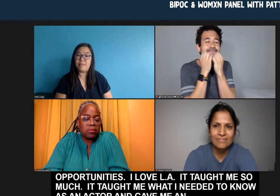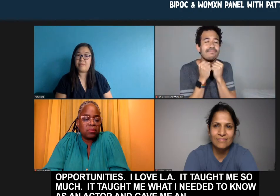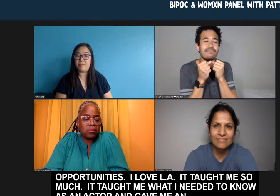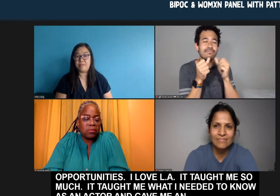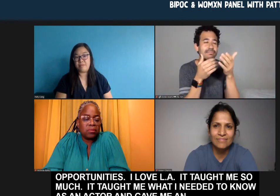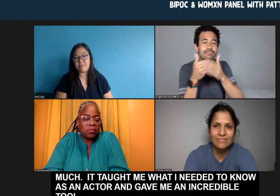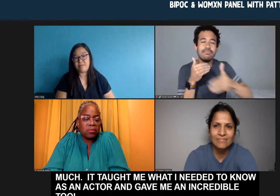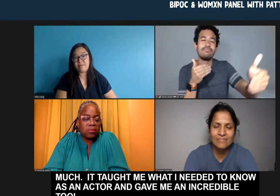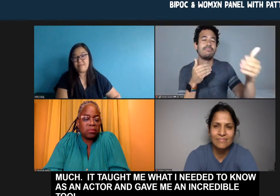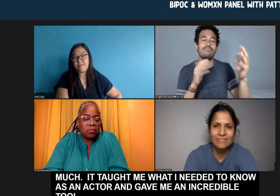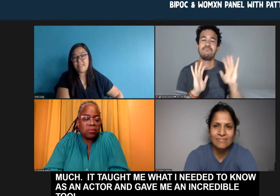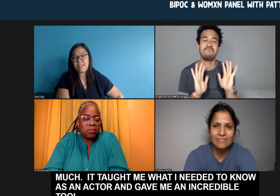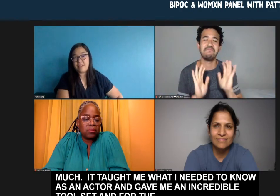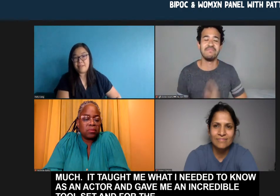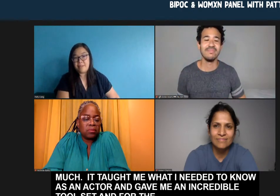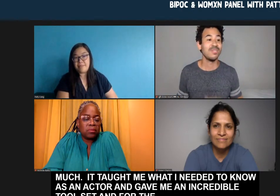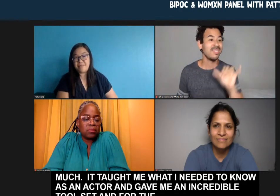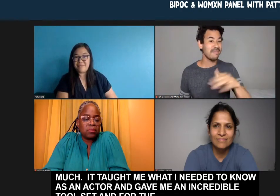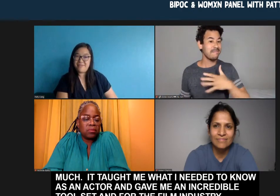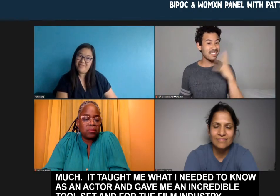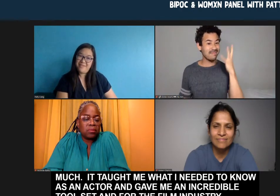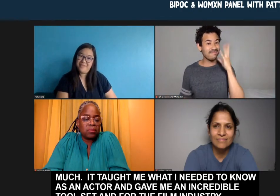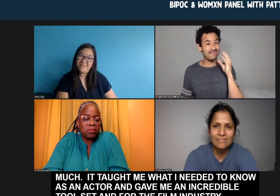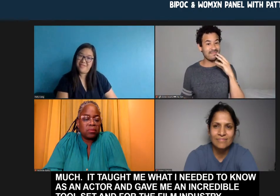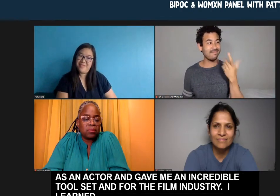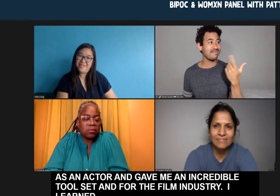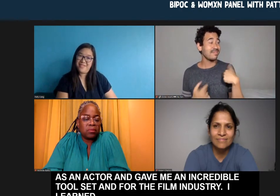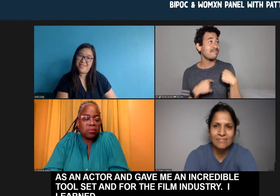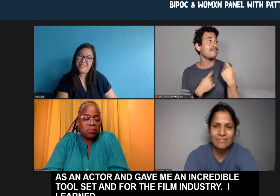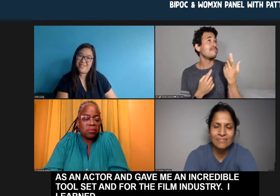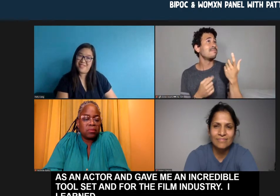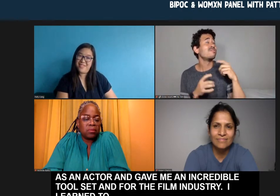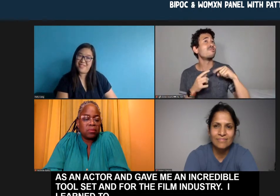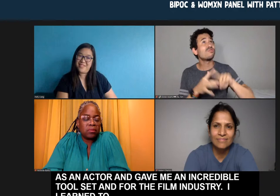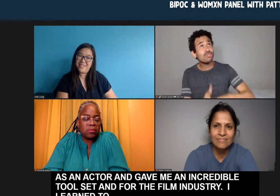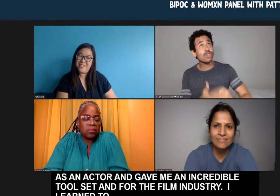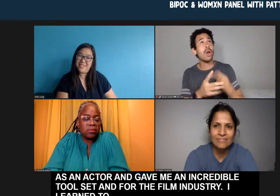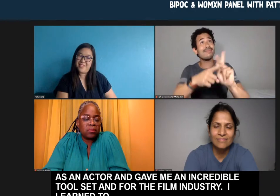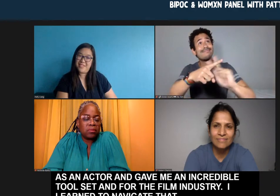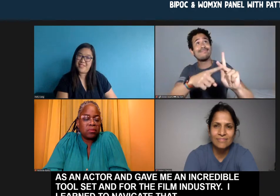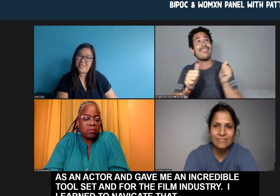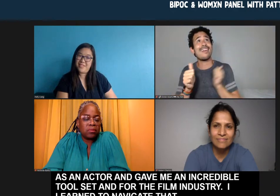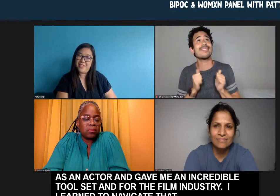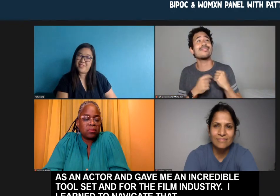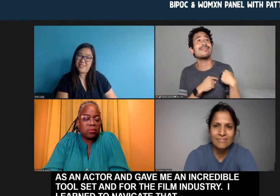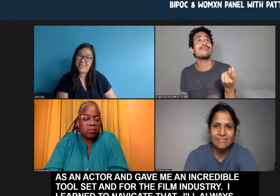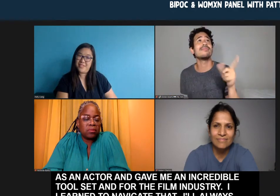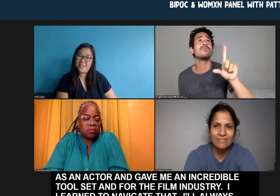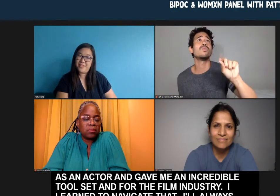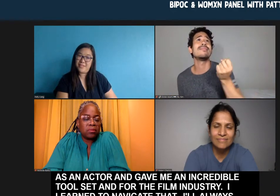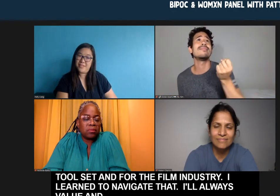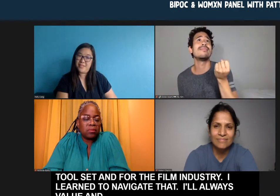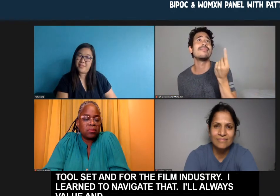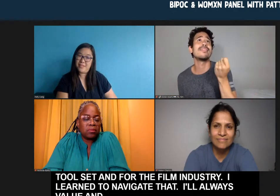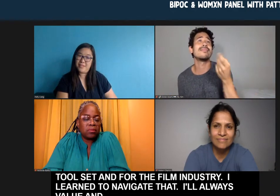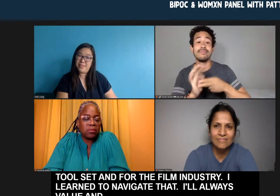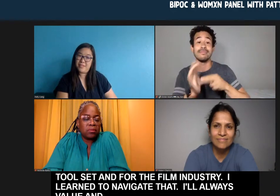navigate that. So I'll always value and cherish that. But that's been my experience. And so that started in